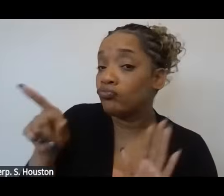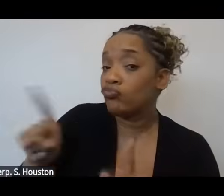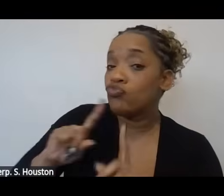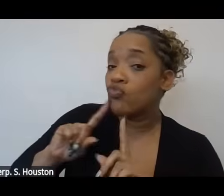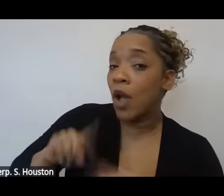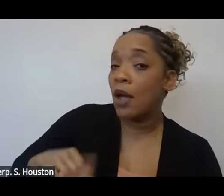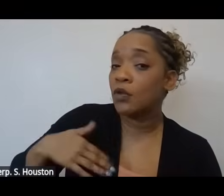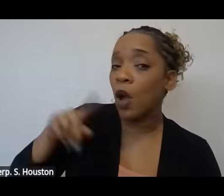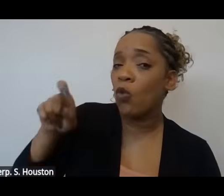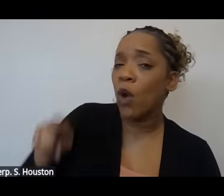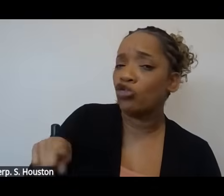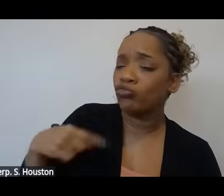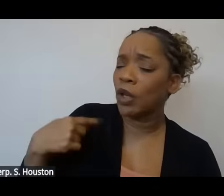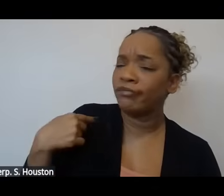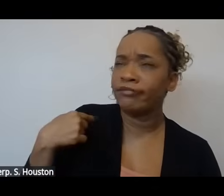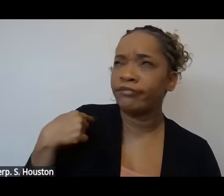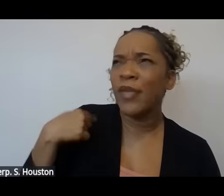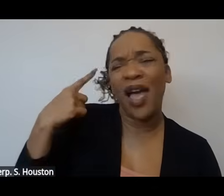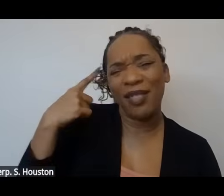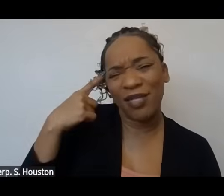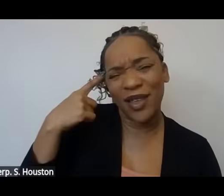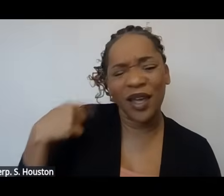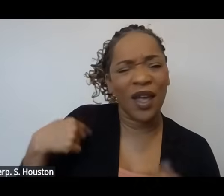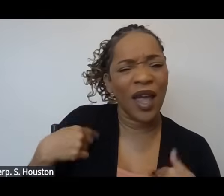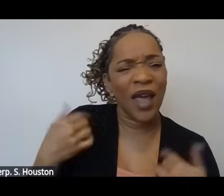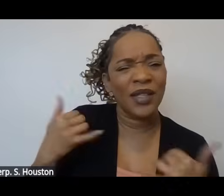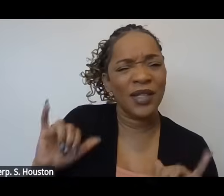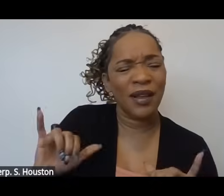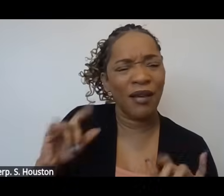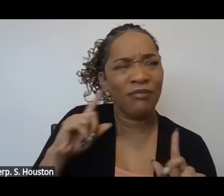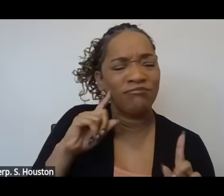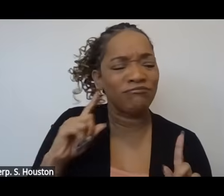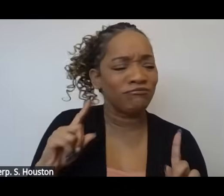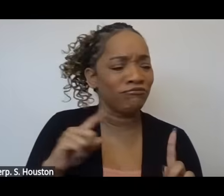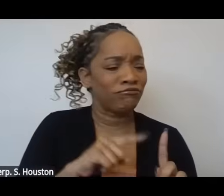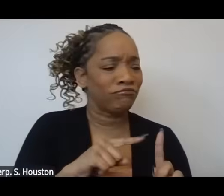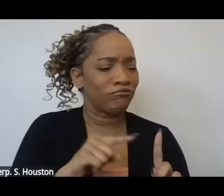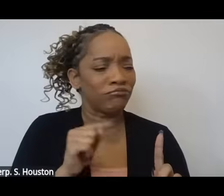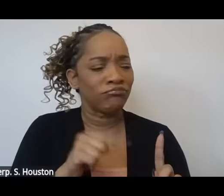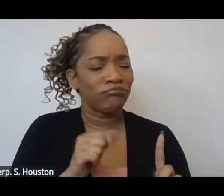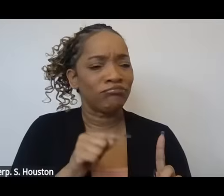think it answers it. I'm still back on this issue that if we,